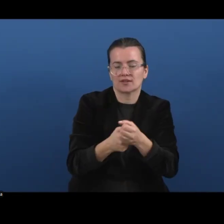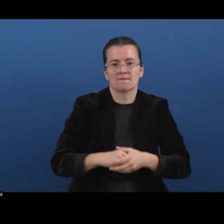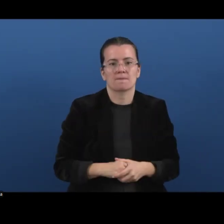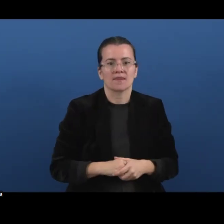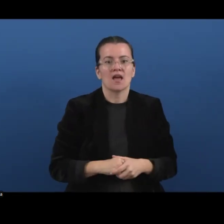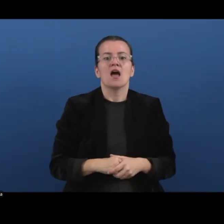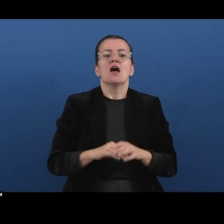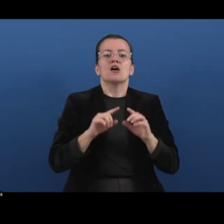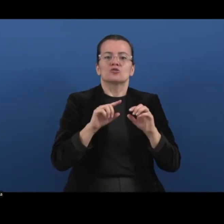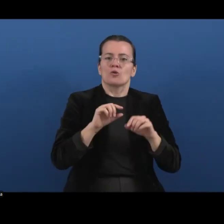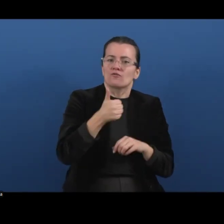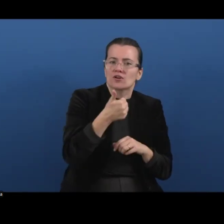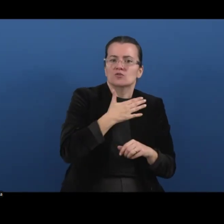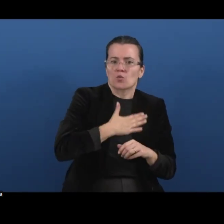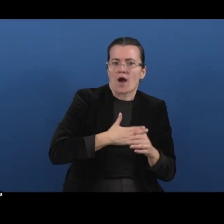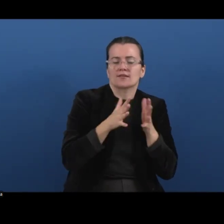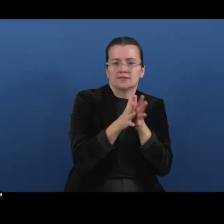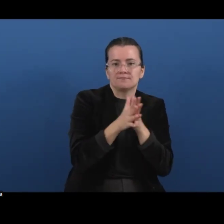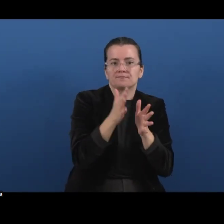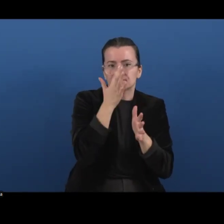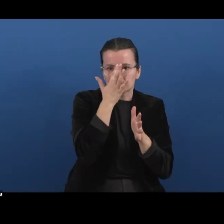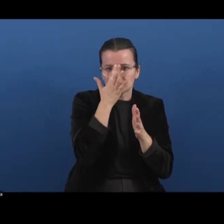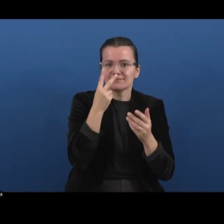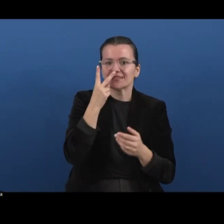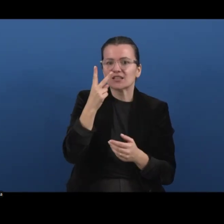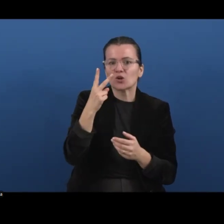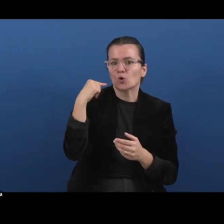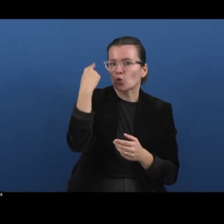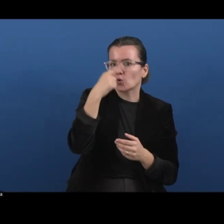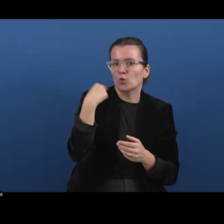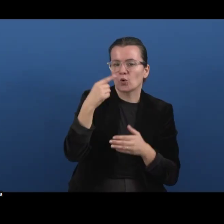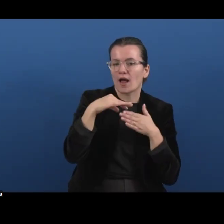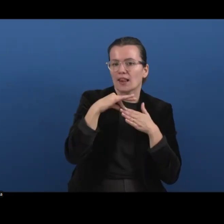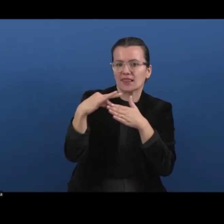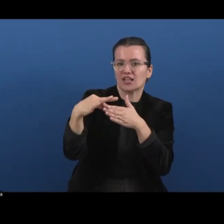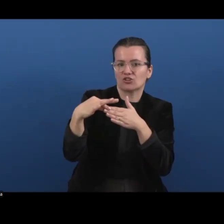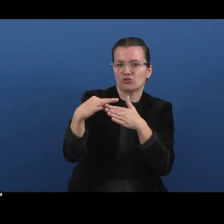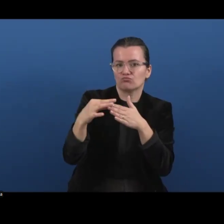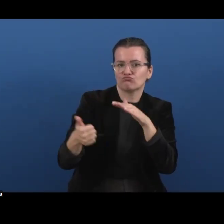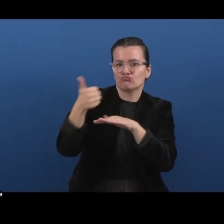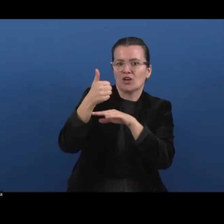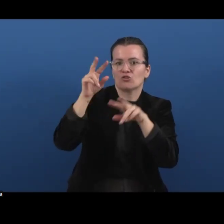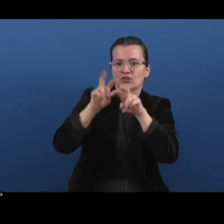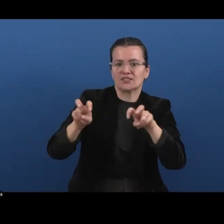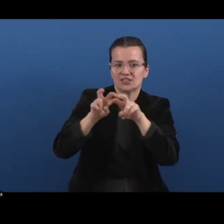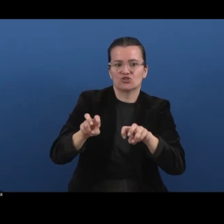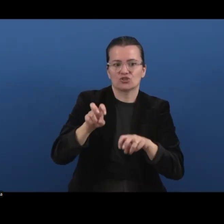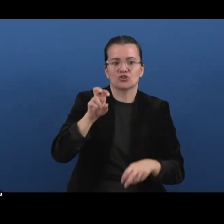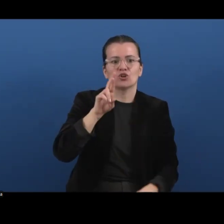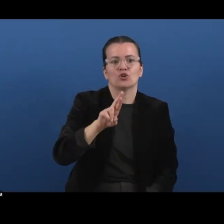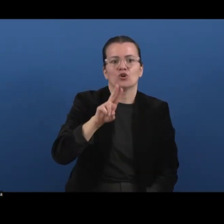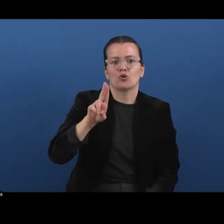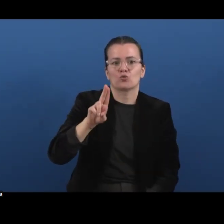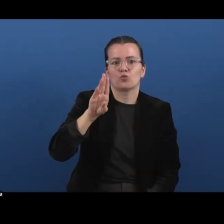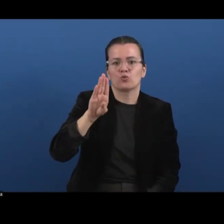of the report, namely our lead researcher, Rubina Singh, ILO's care economy specialists, Laura